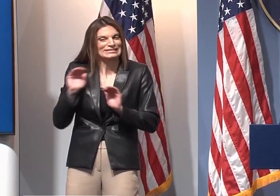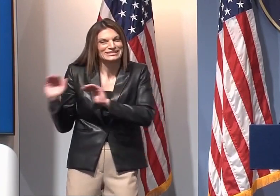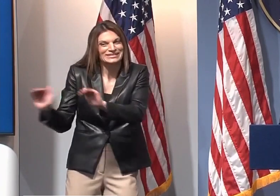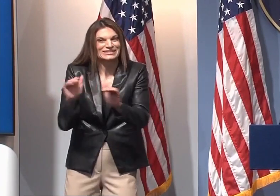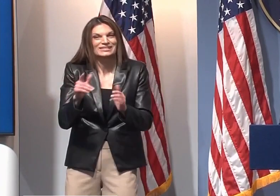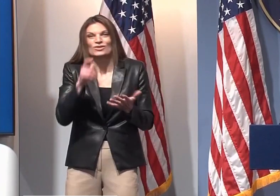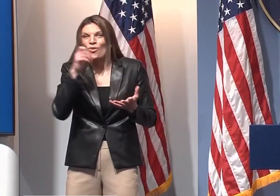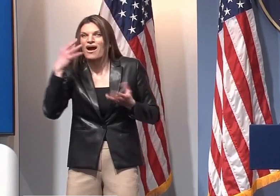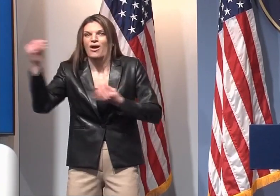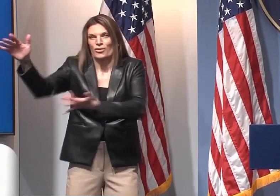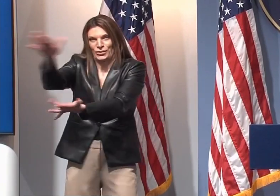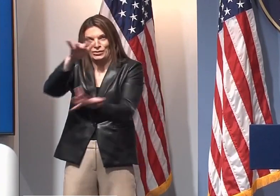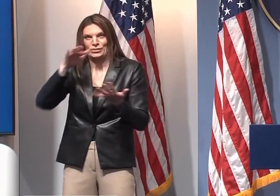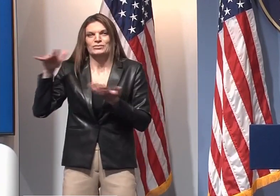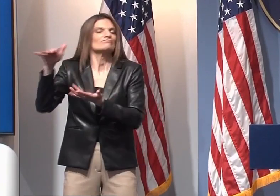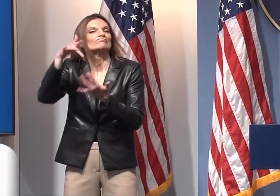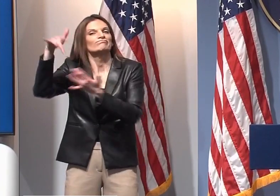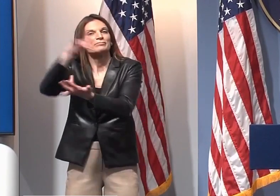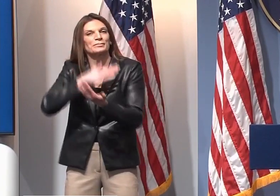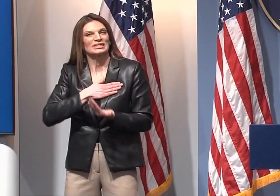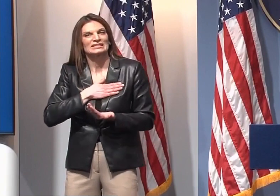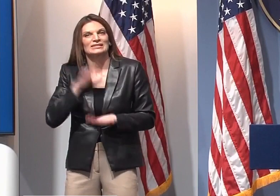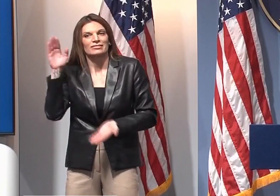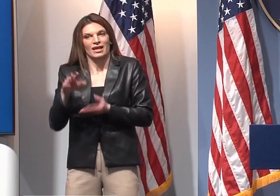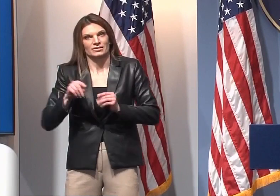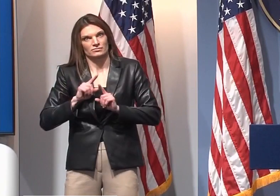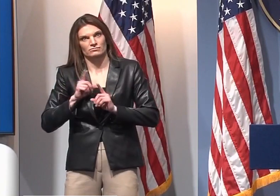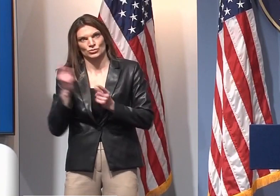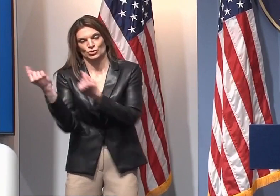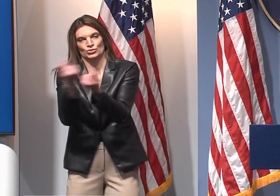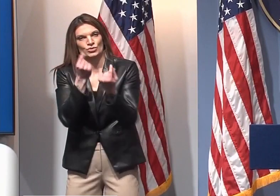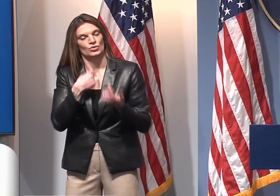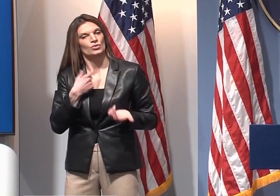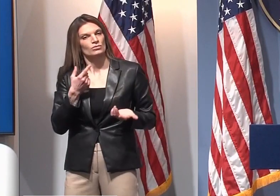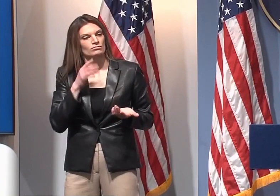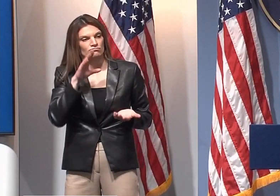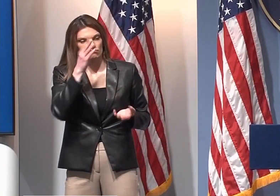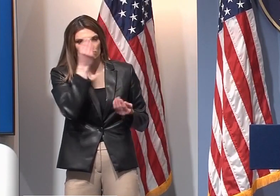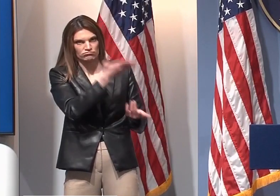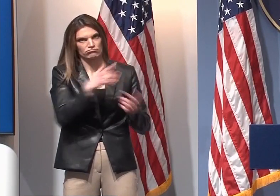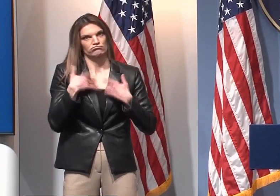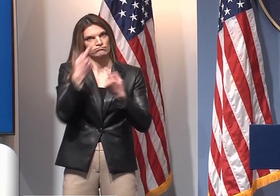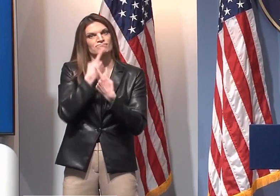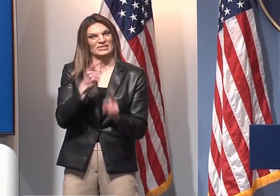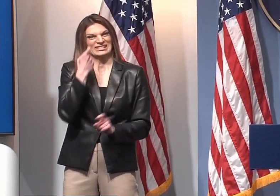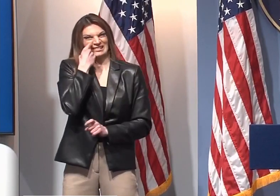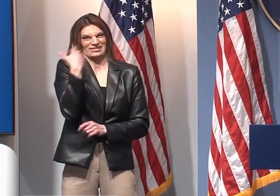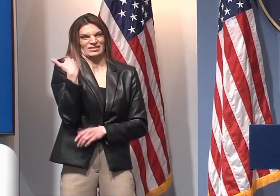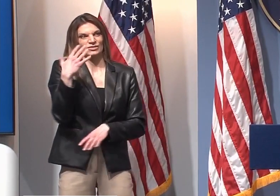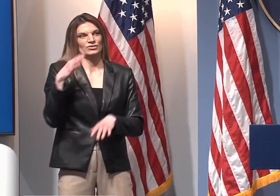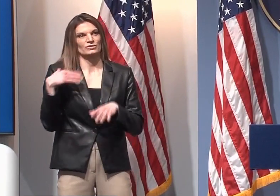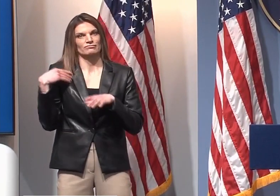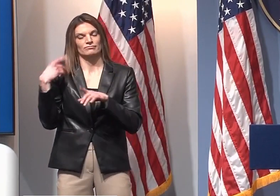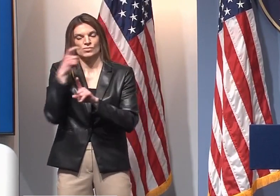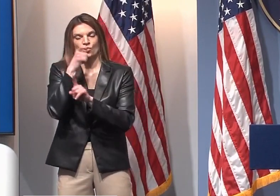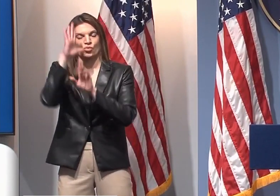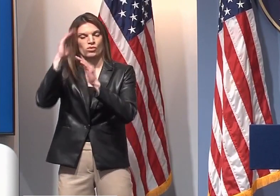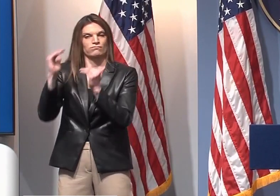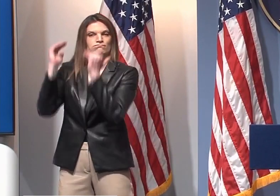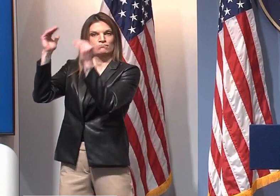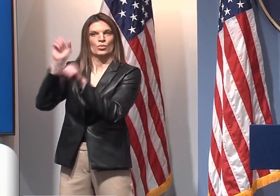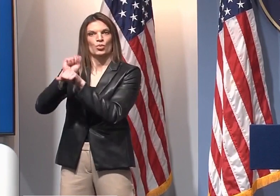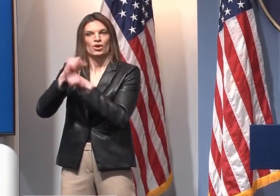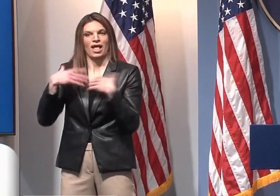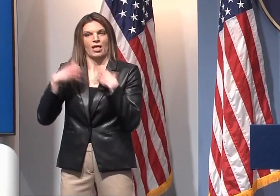their activities per your office's request as a way to prevent COVID spread. Yet your head of the DHHS traveled to Alabama last week with